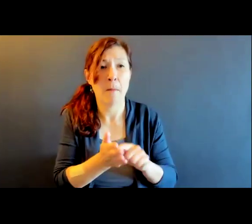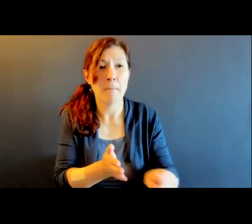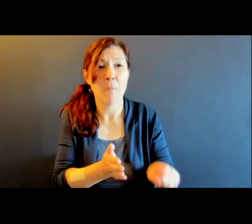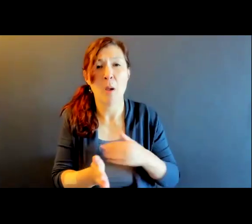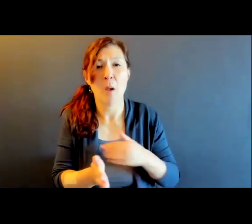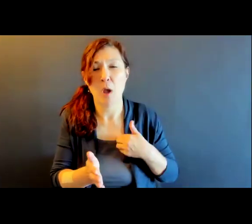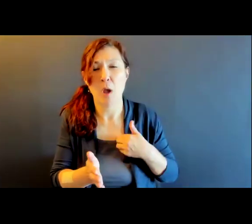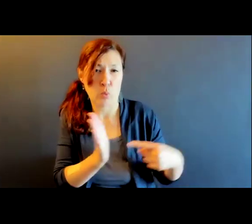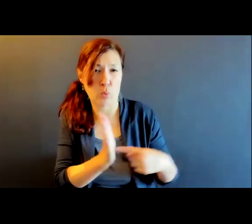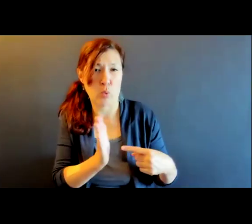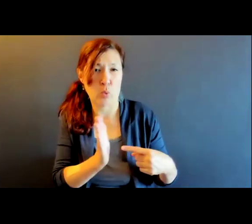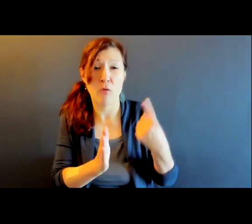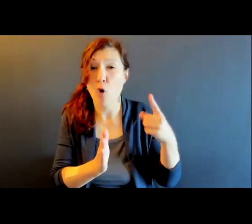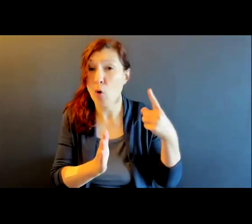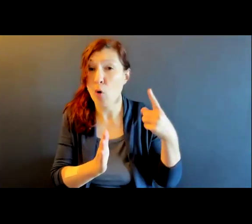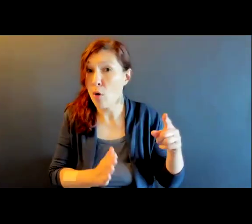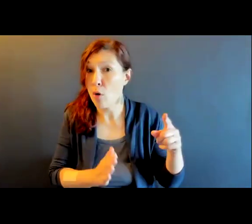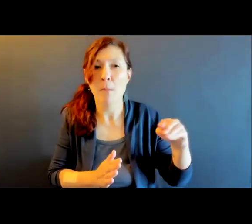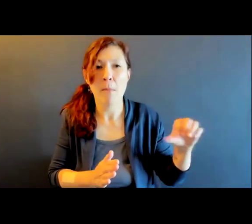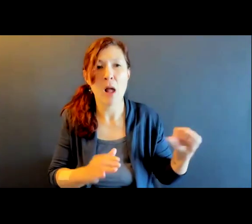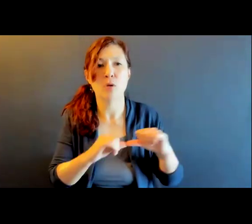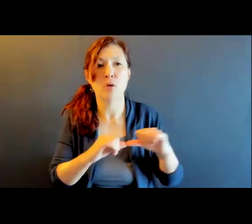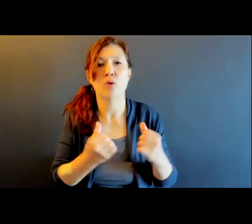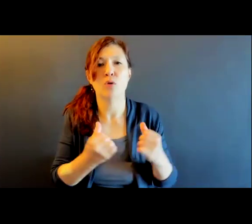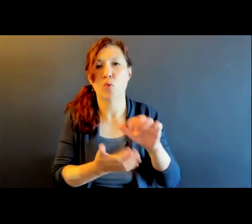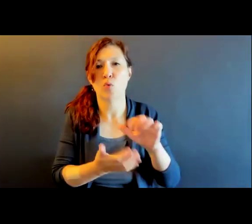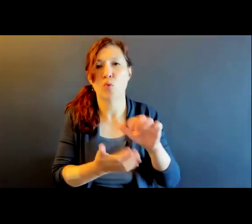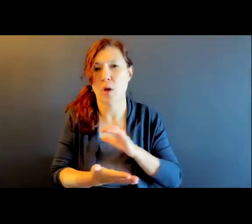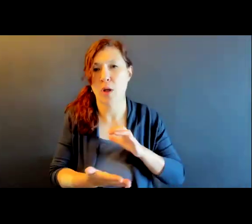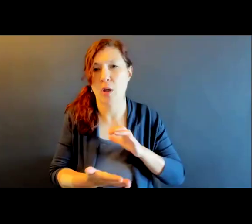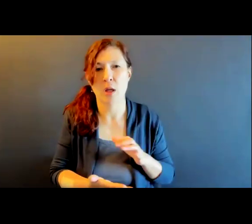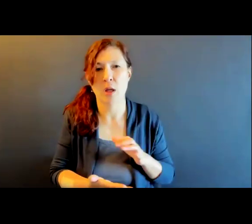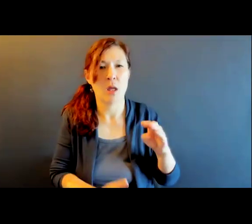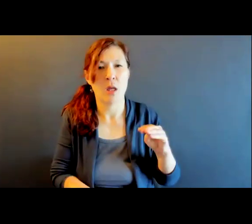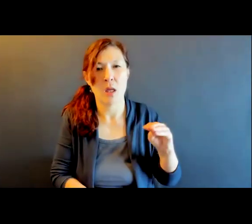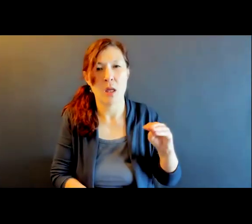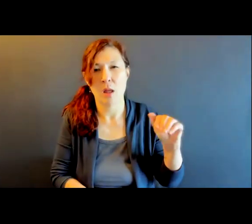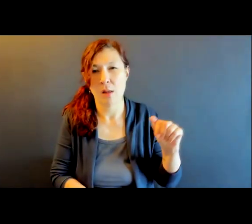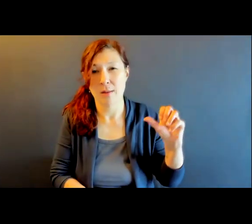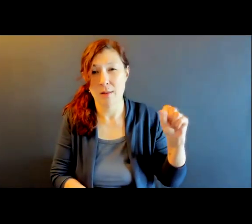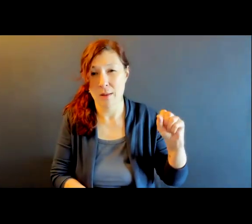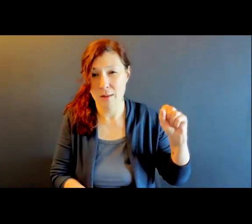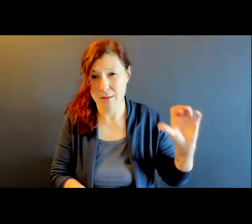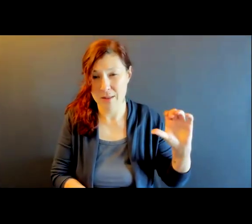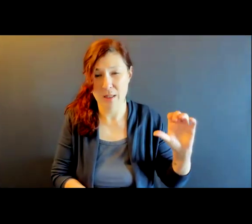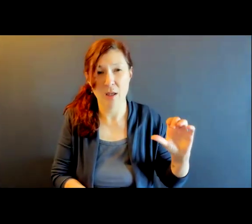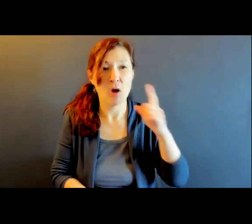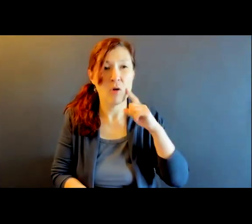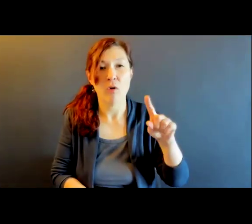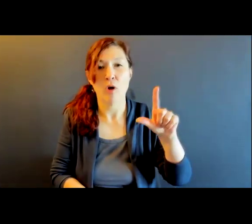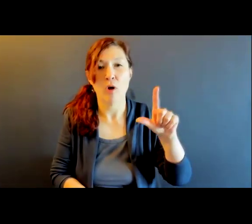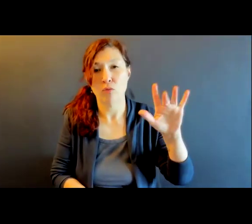dues to the Massachusetts Association of School Committees, also known as MASC, for school year 2025